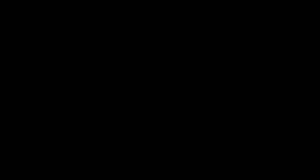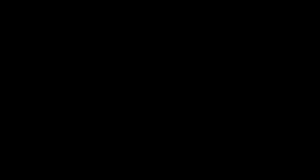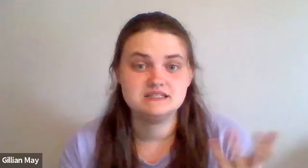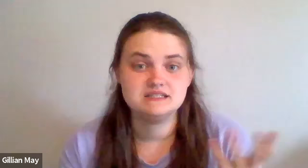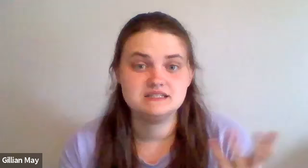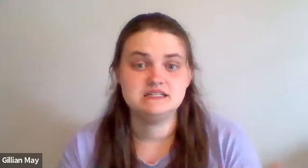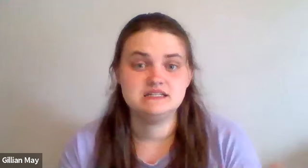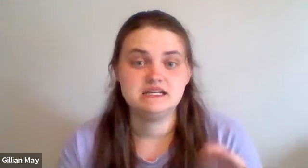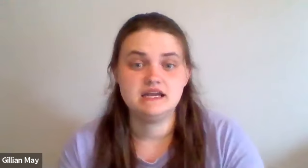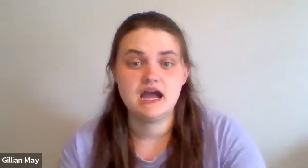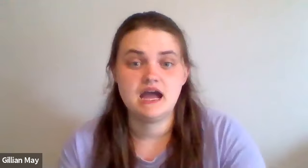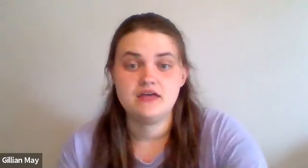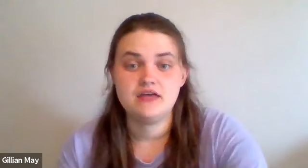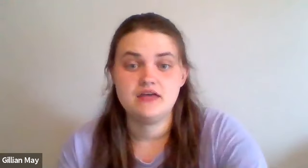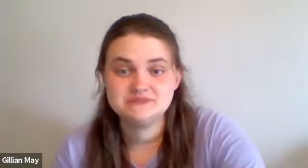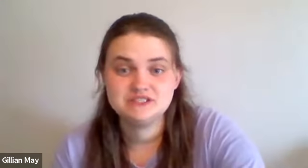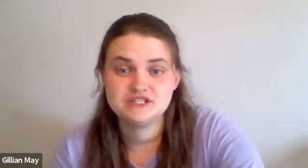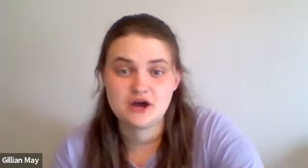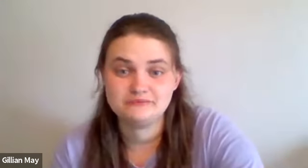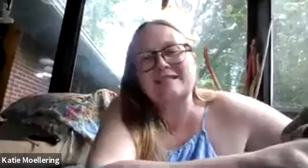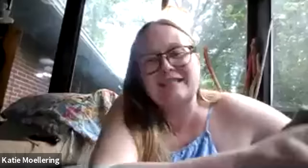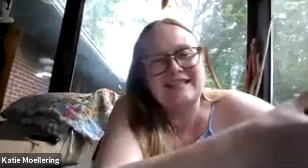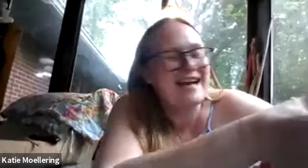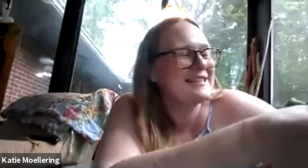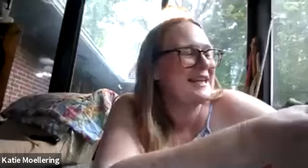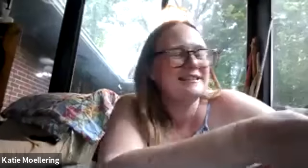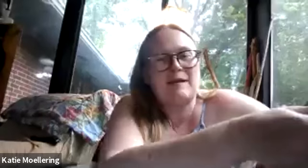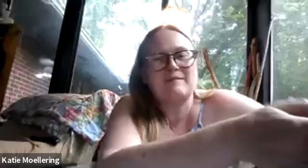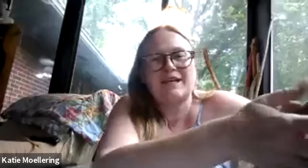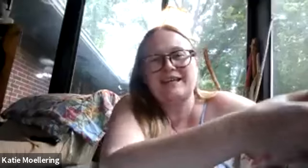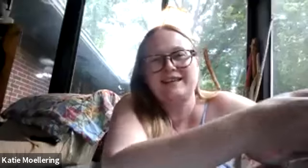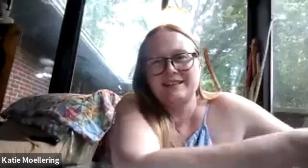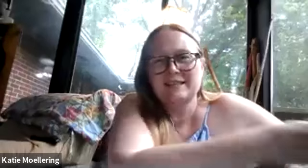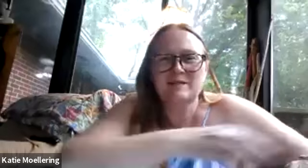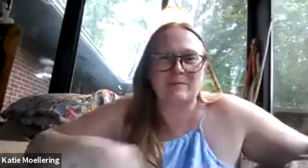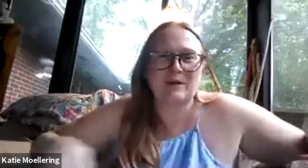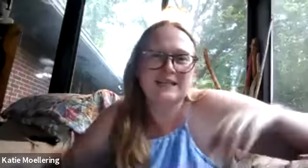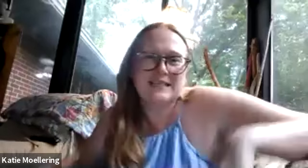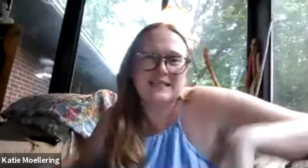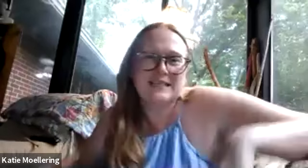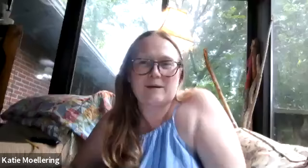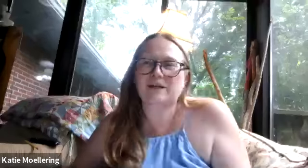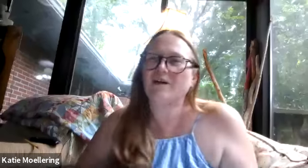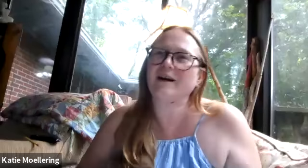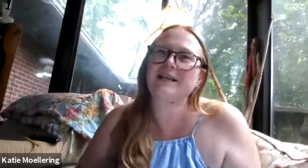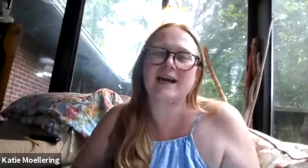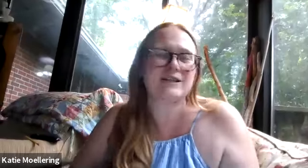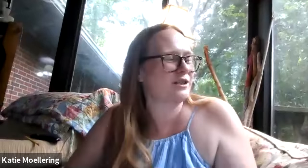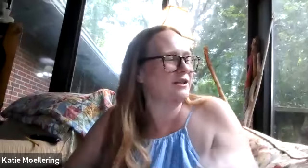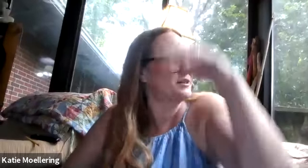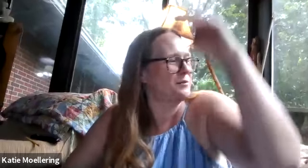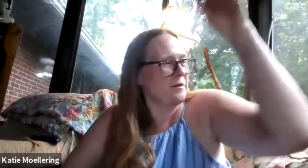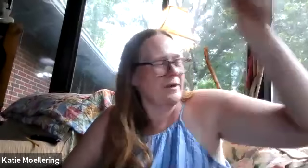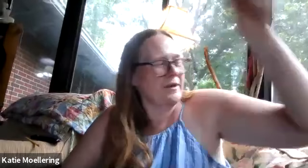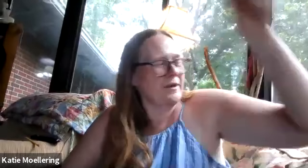not sitting at the water. I know. Listen, I say the same thing, and then September gets here, and I'm like, oh, I should have gone